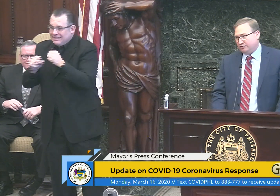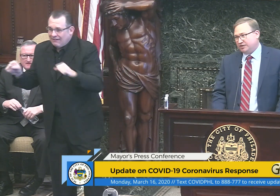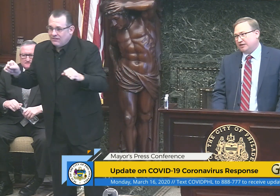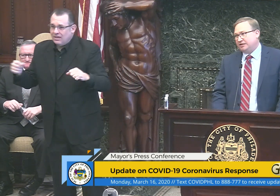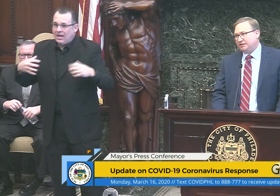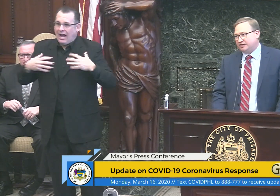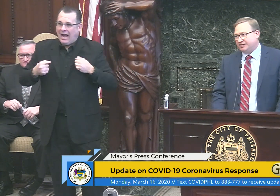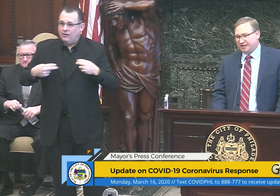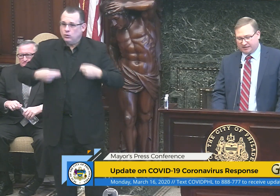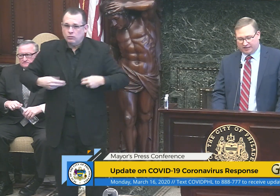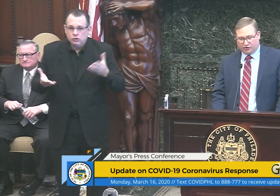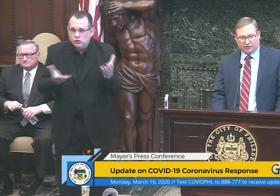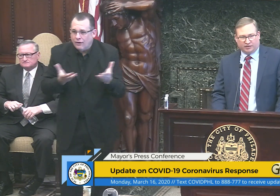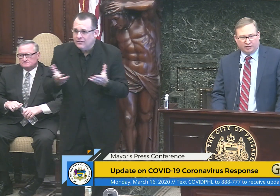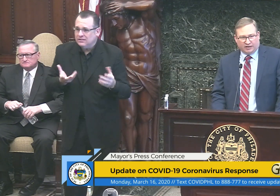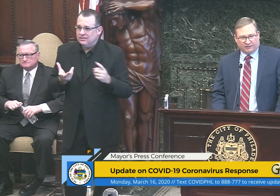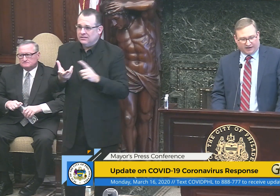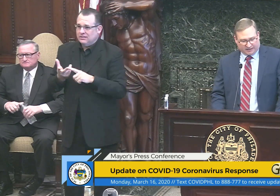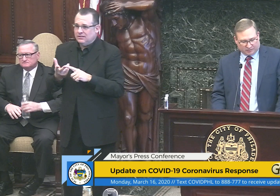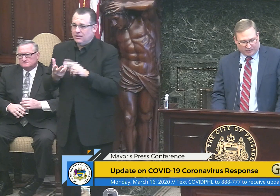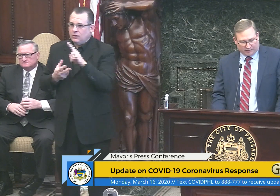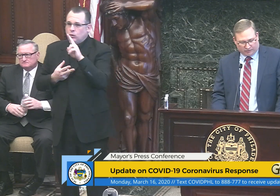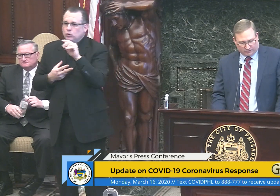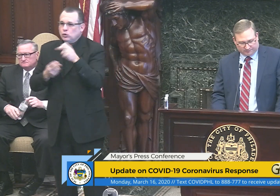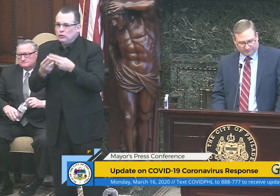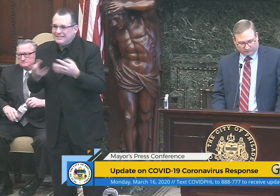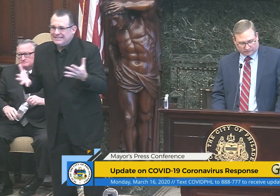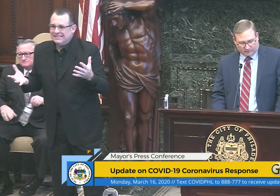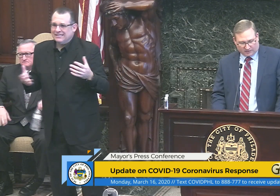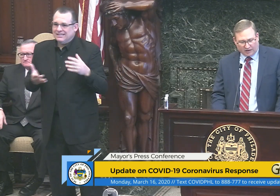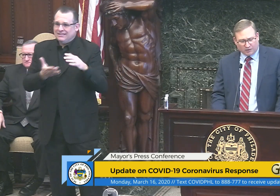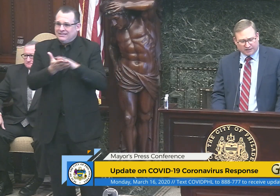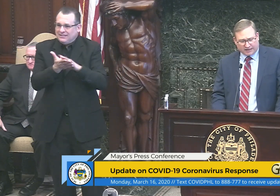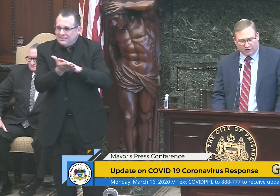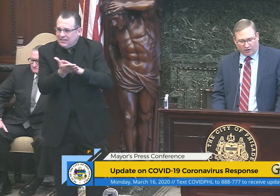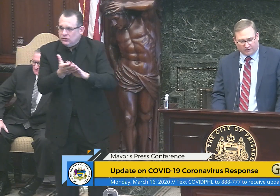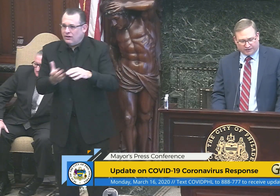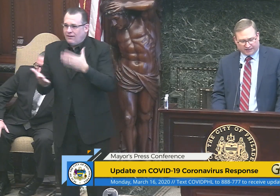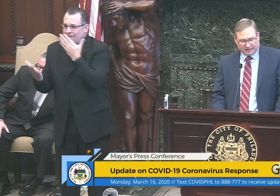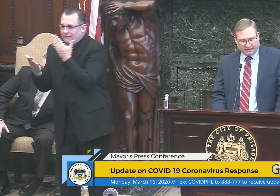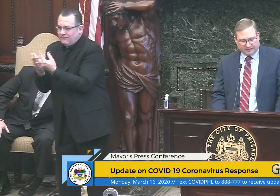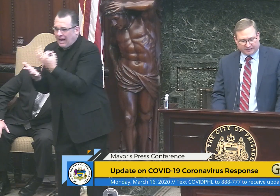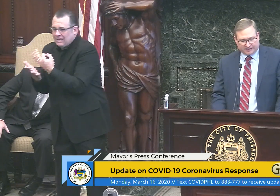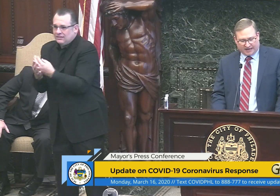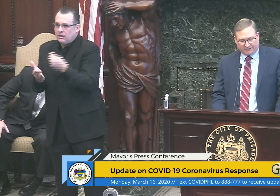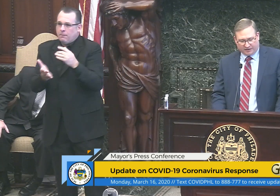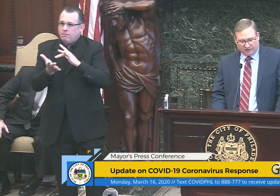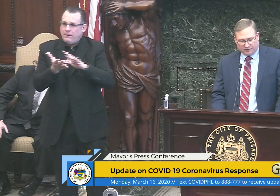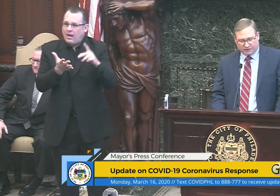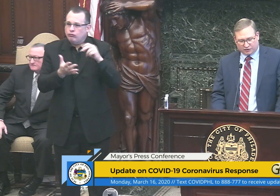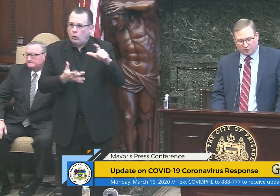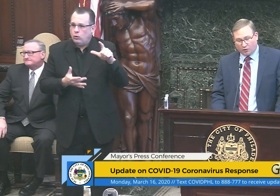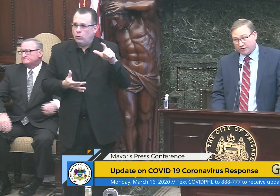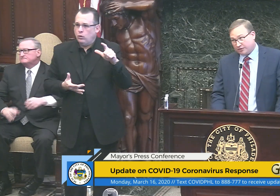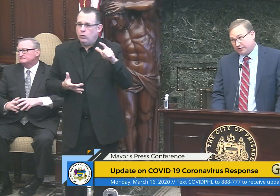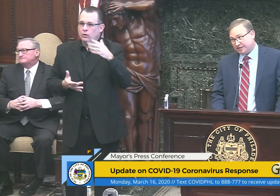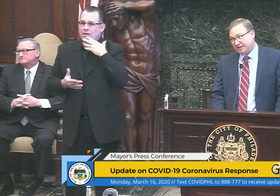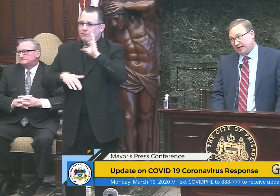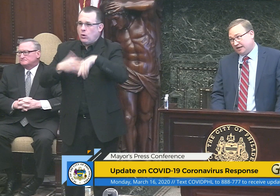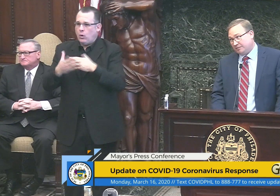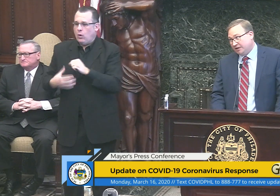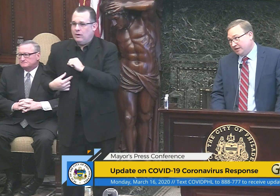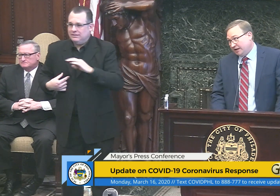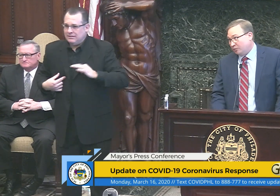services, utilities, sanitation, and finance and payroll. I want to thank all of our dedicated city staff for their support during